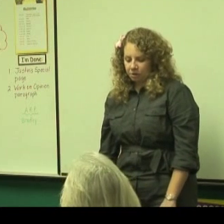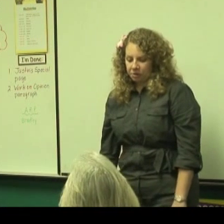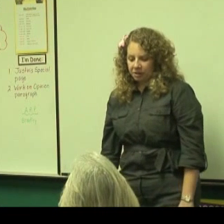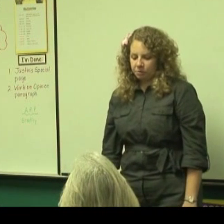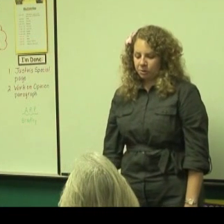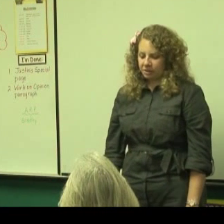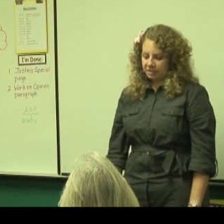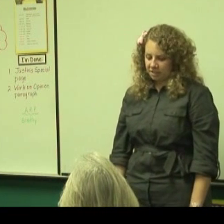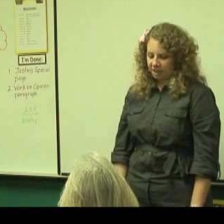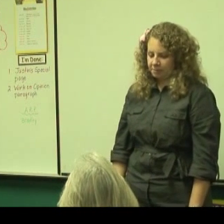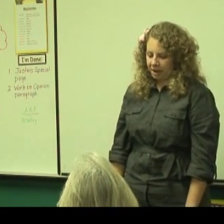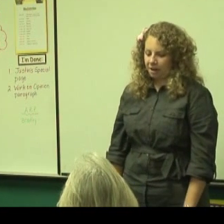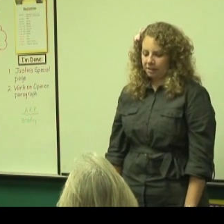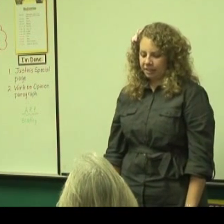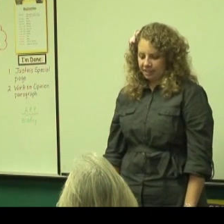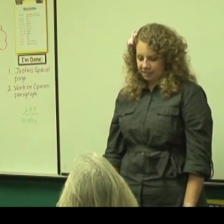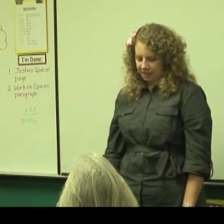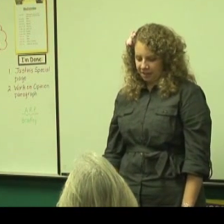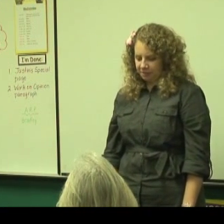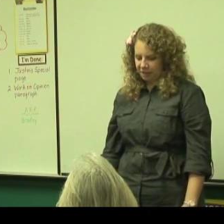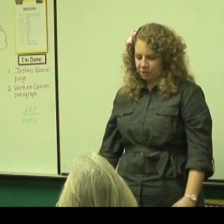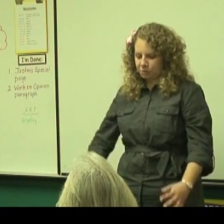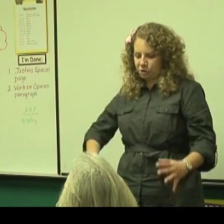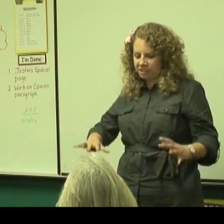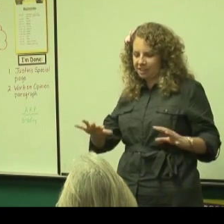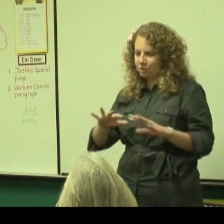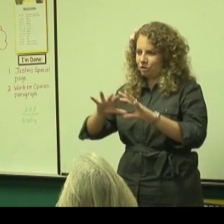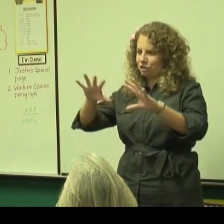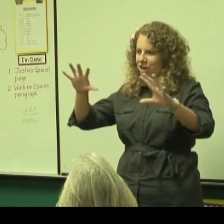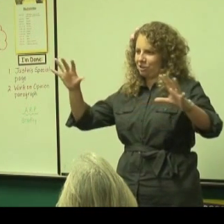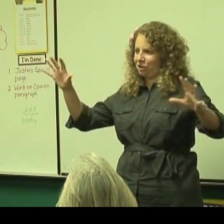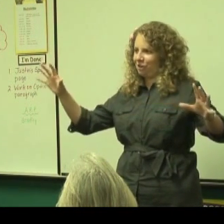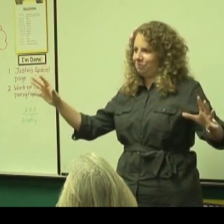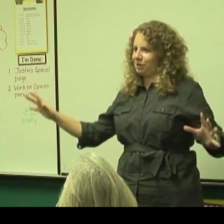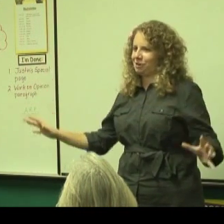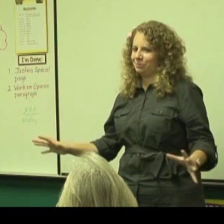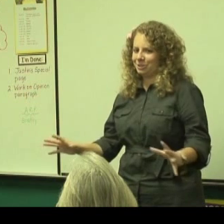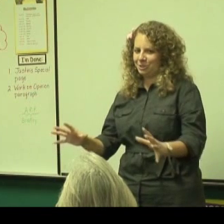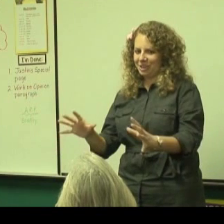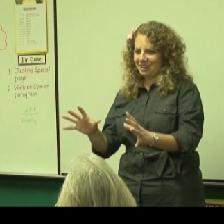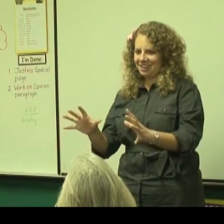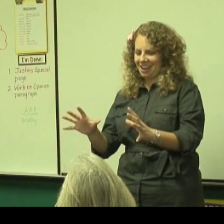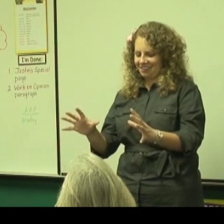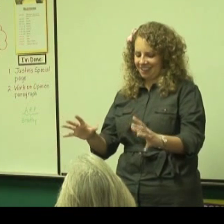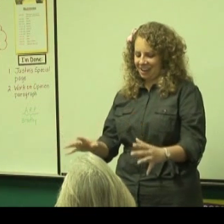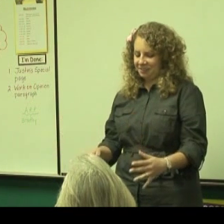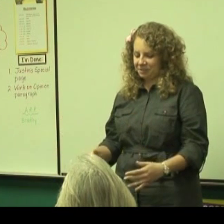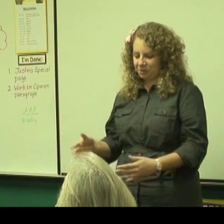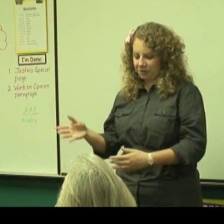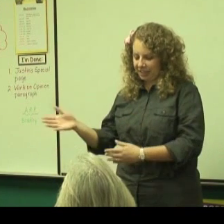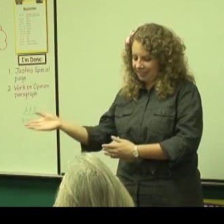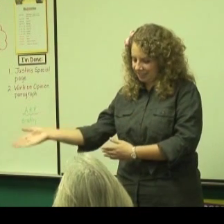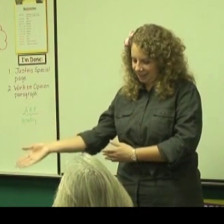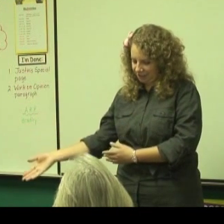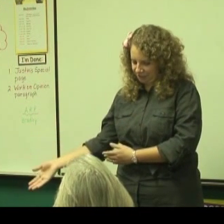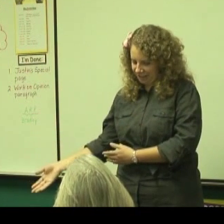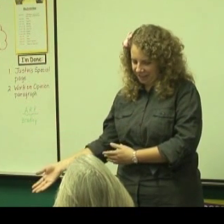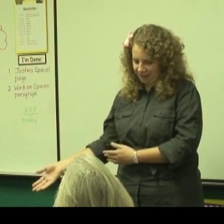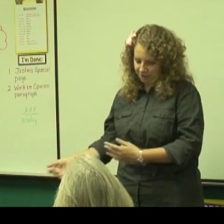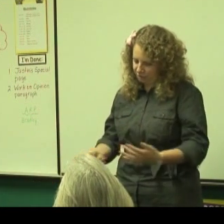So we're going to talk about Lisa. Okay, so I'm going to give you a general, but I don't want you to sign it yet. Okay. So Lisa over here or